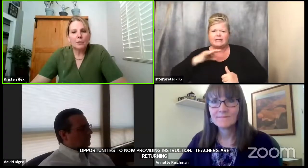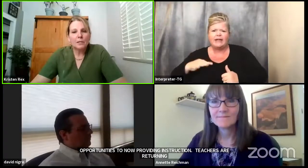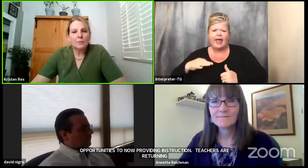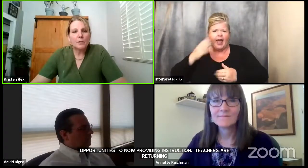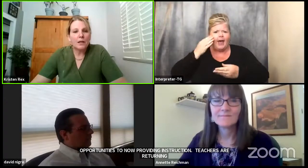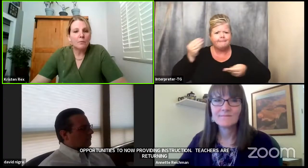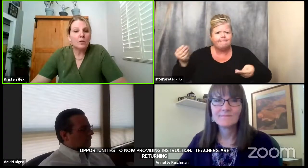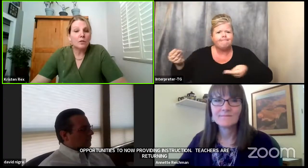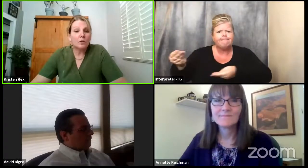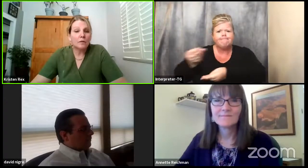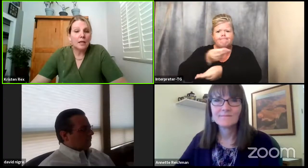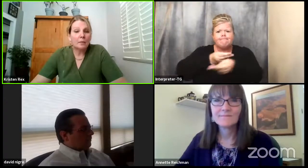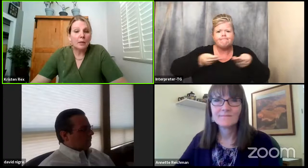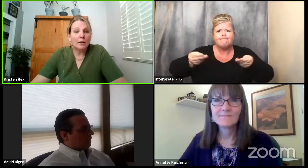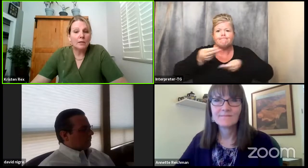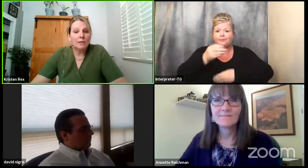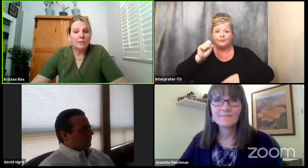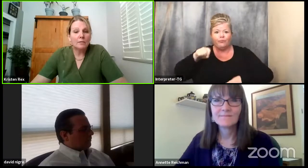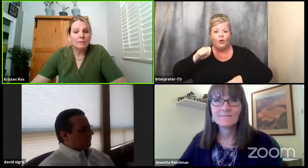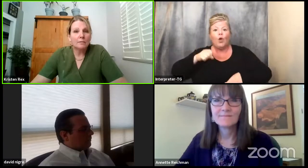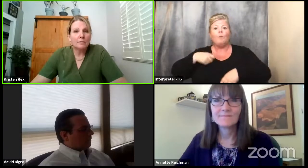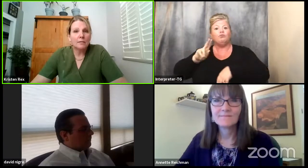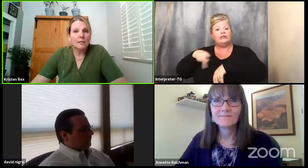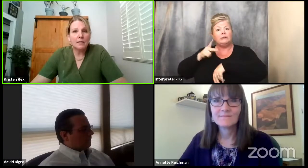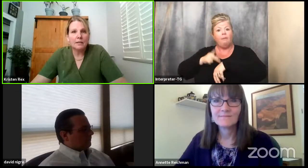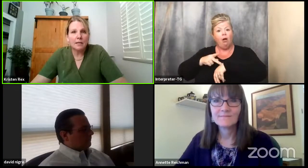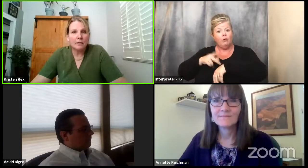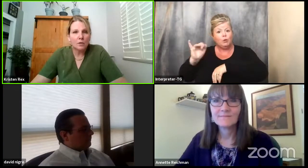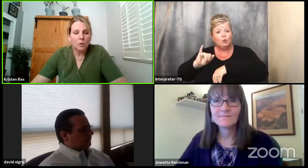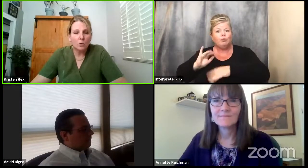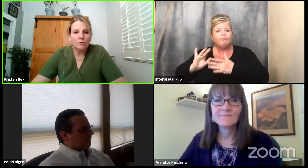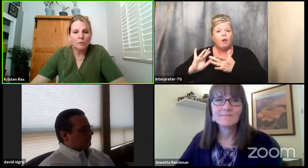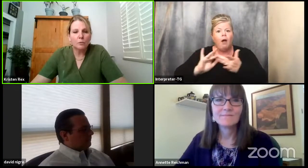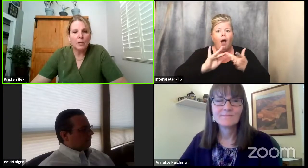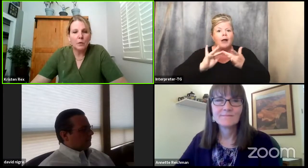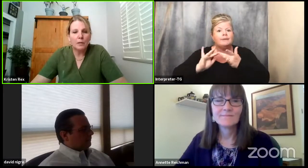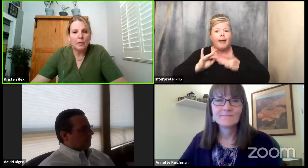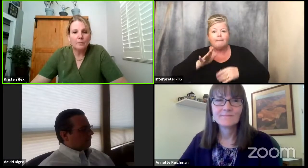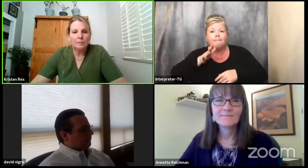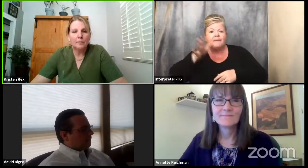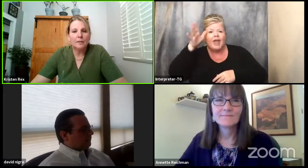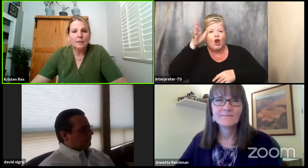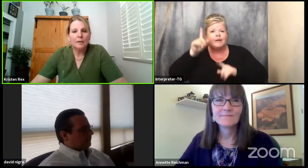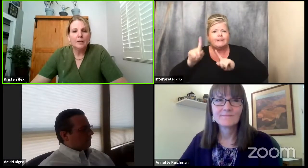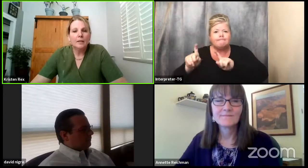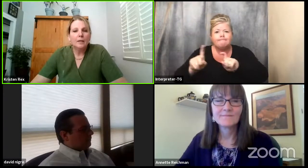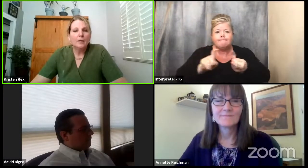The principals have been surveying parents as they set this course for reopening.